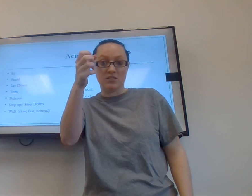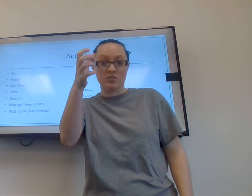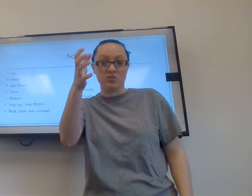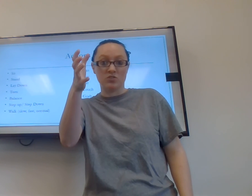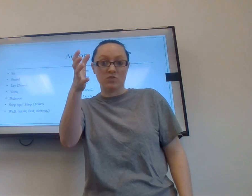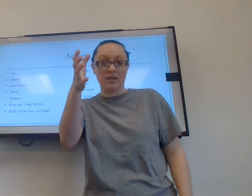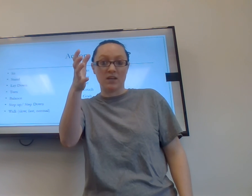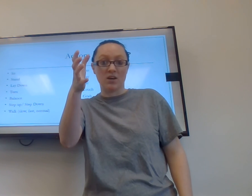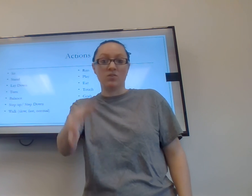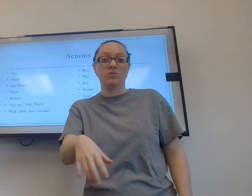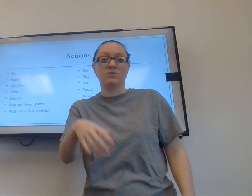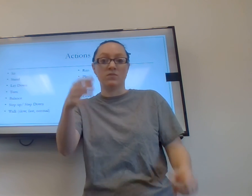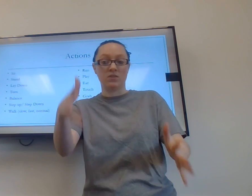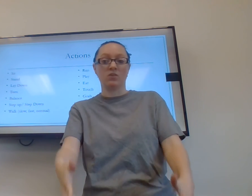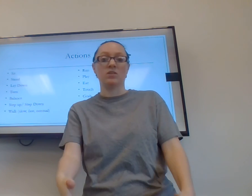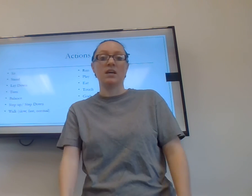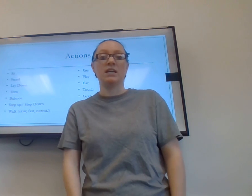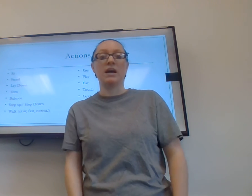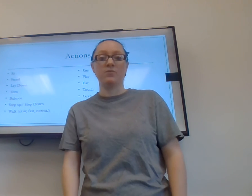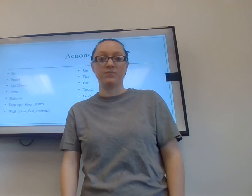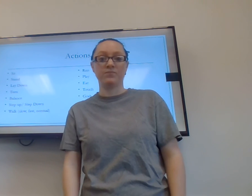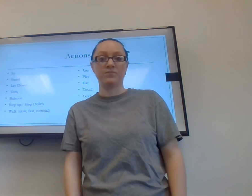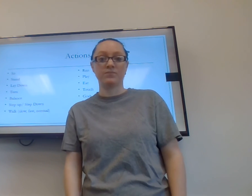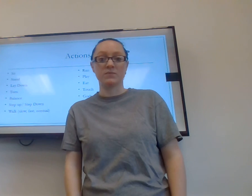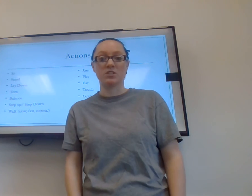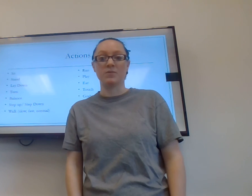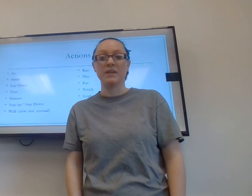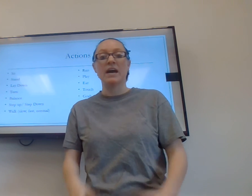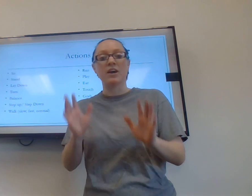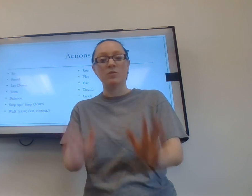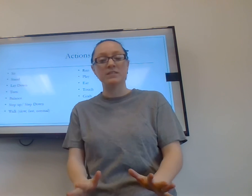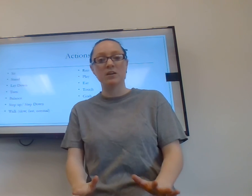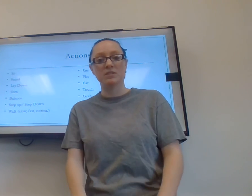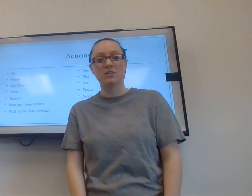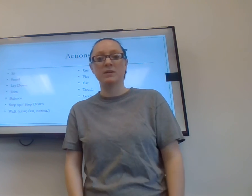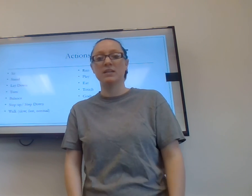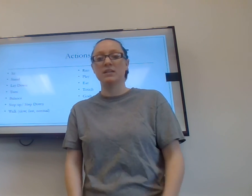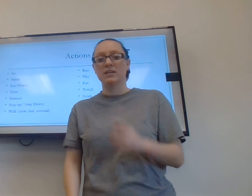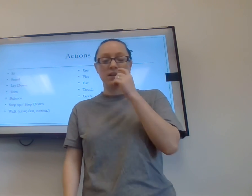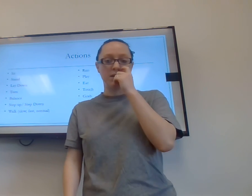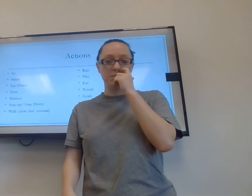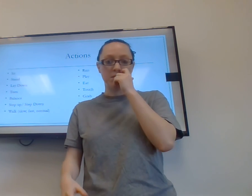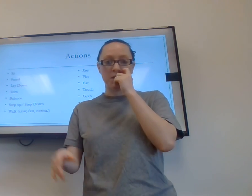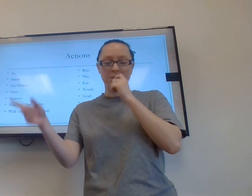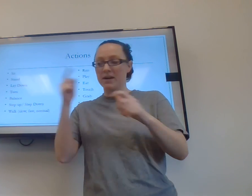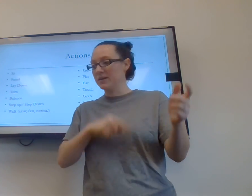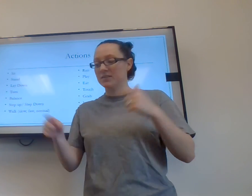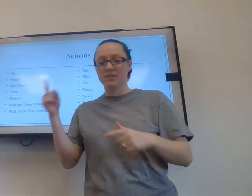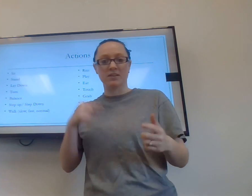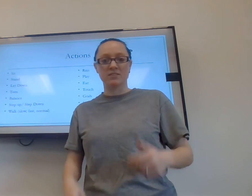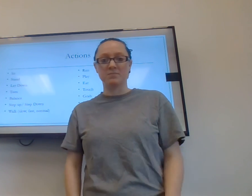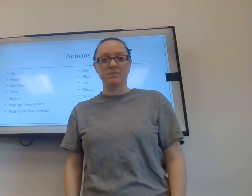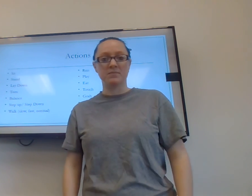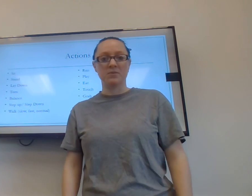soon as you let go, they're going to let down. So I hope this helped a little bit. Sorry about it was